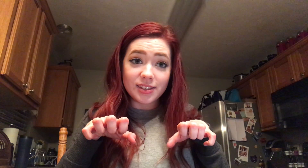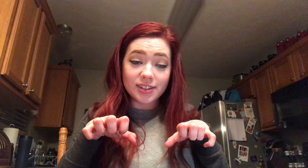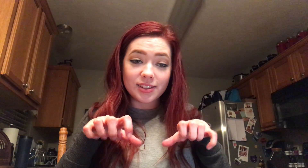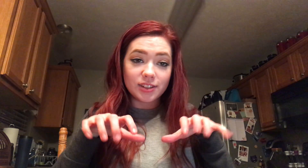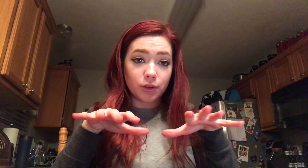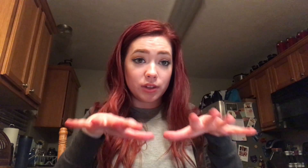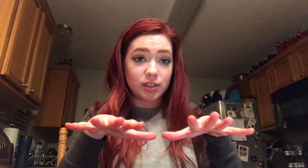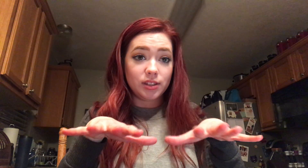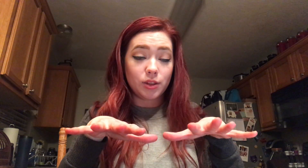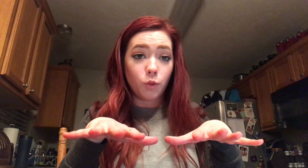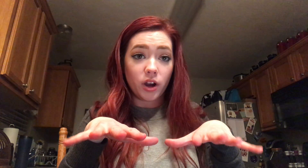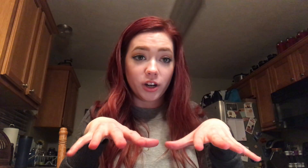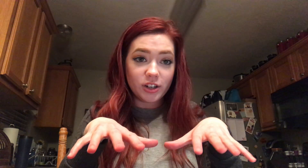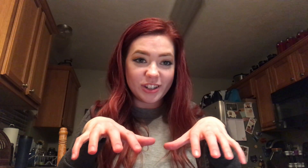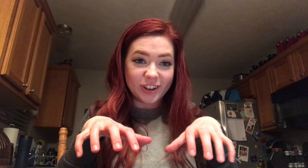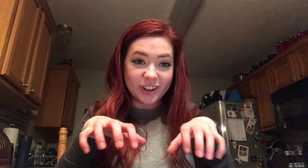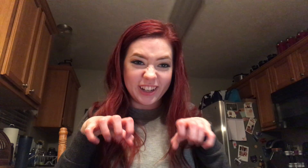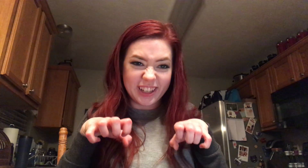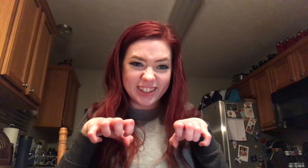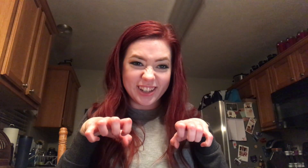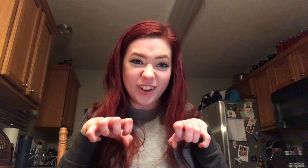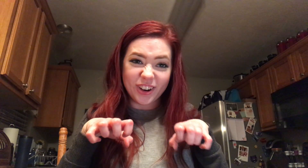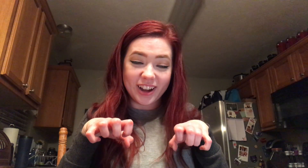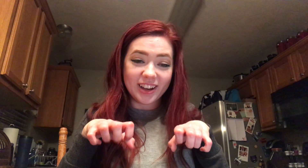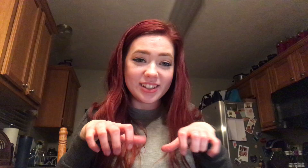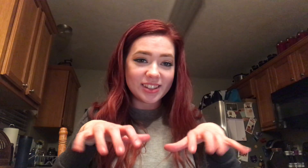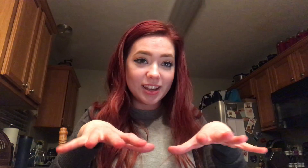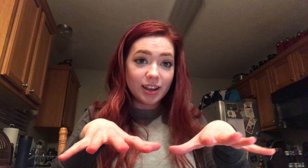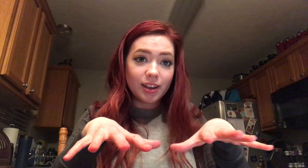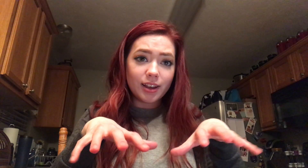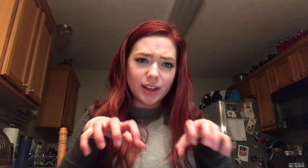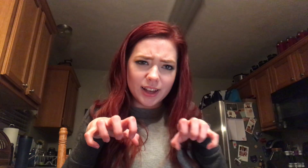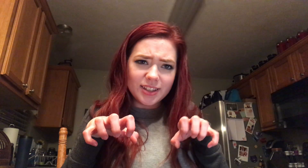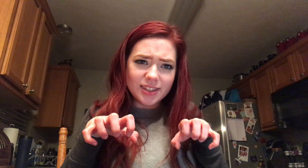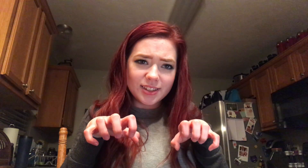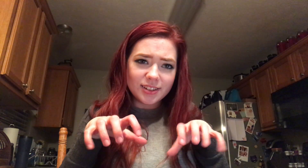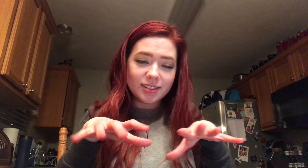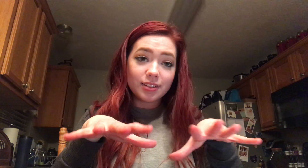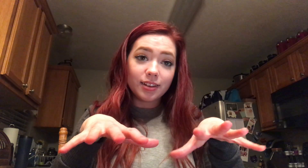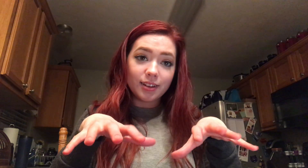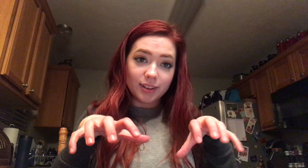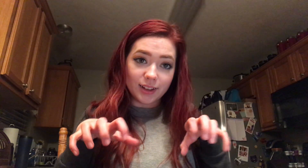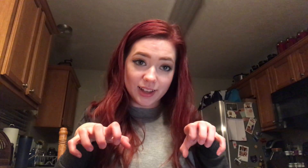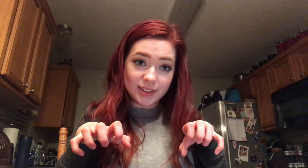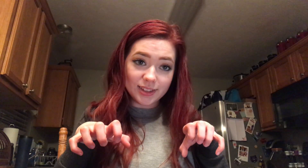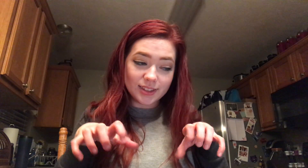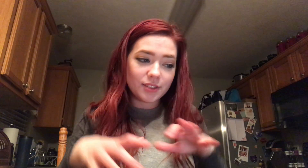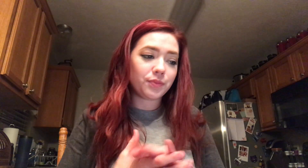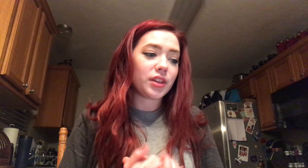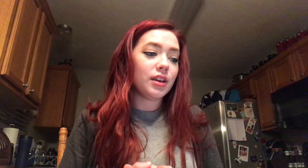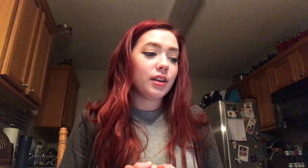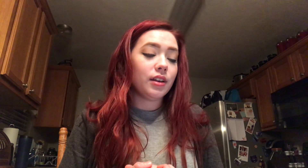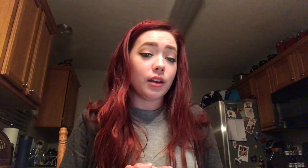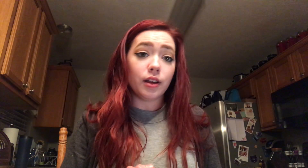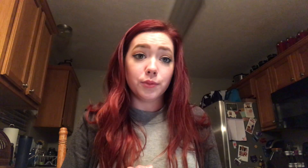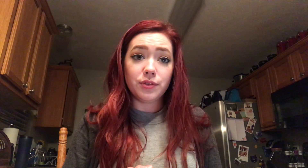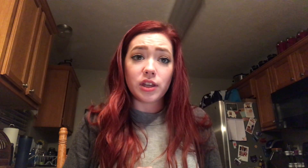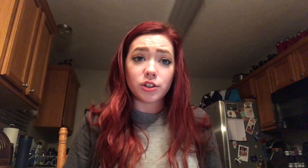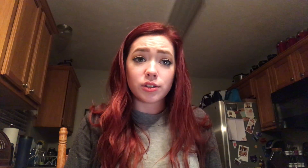iced. So this is the water turning into hard ice. Iced, ice. If they just